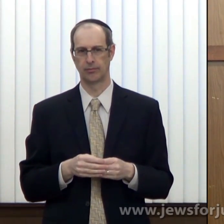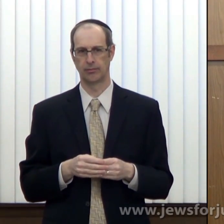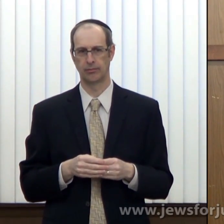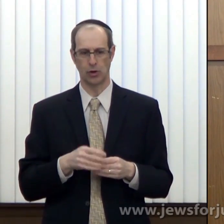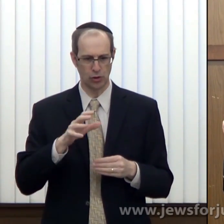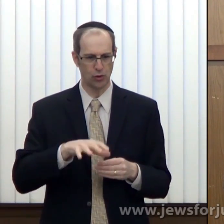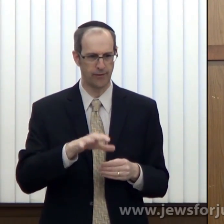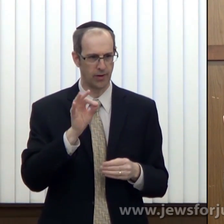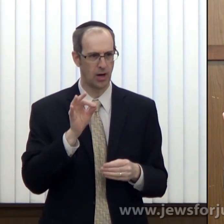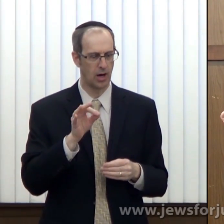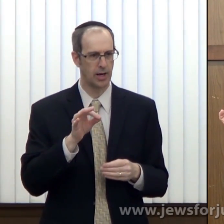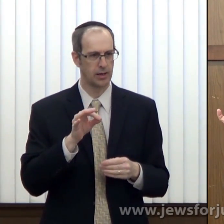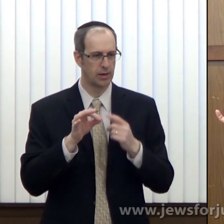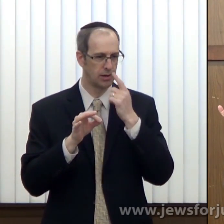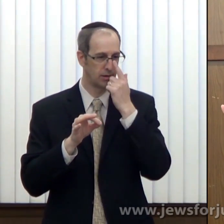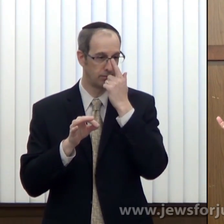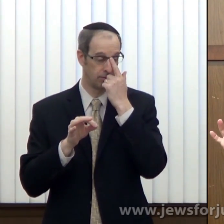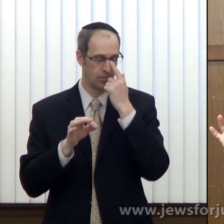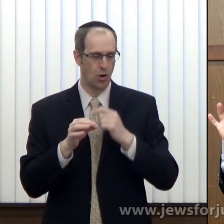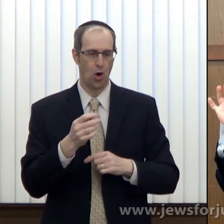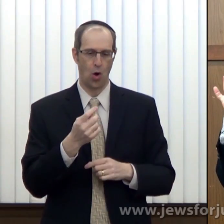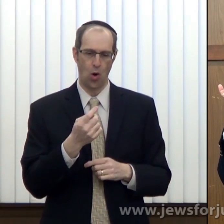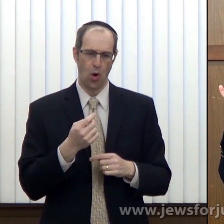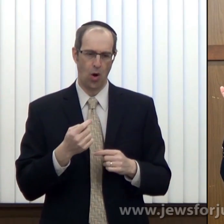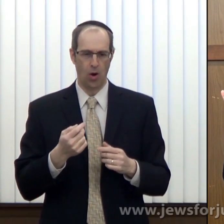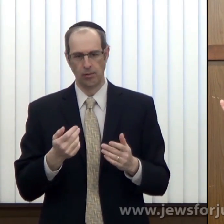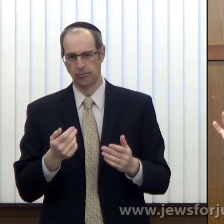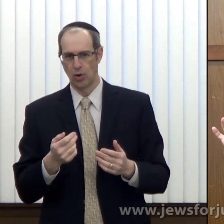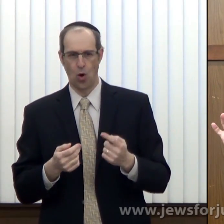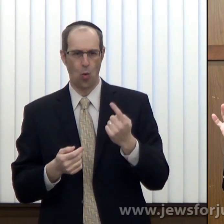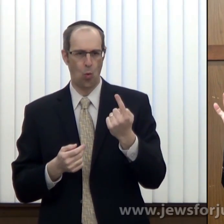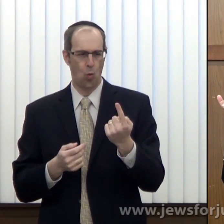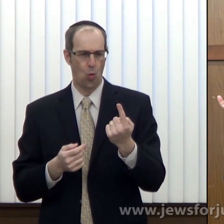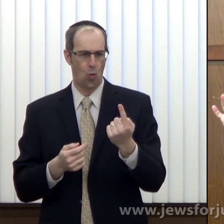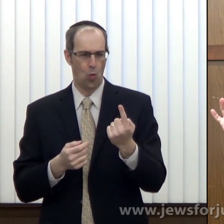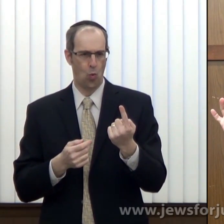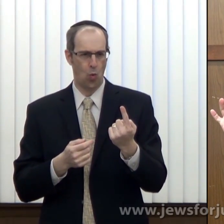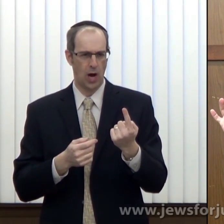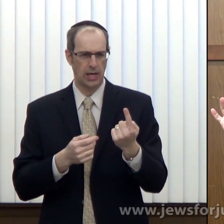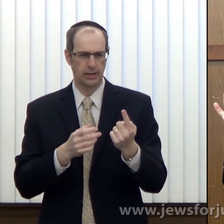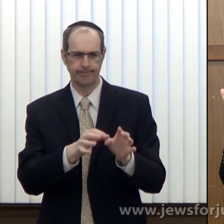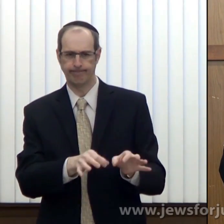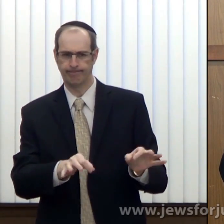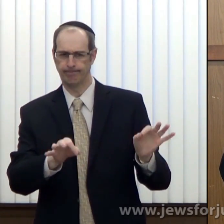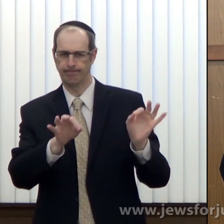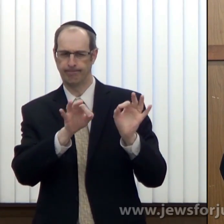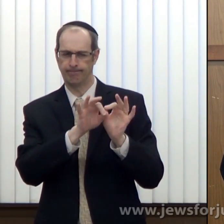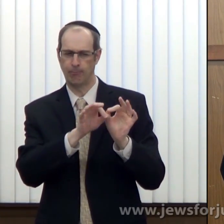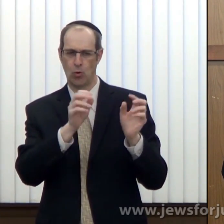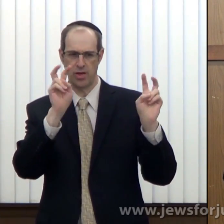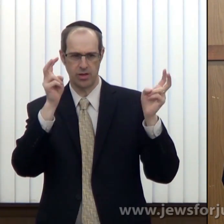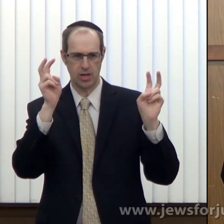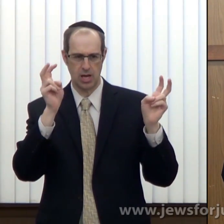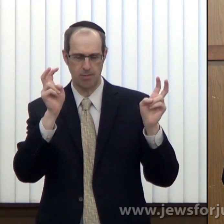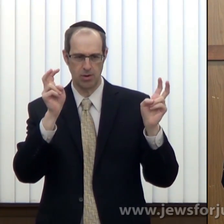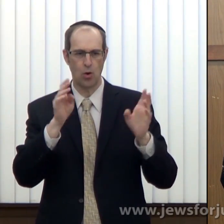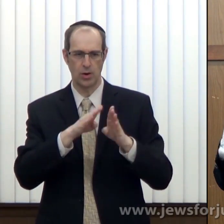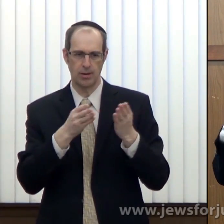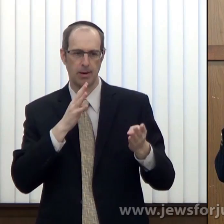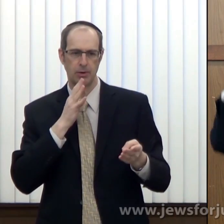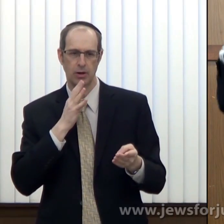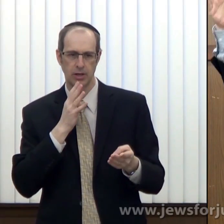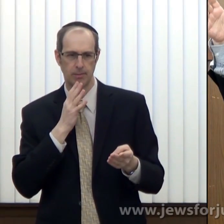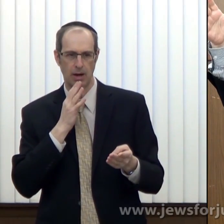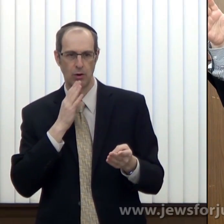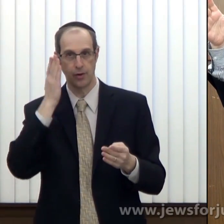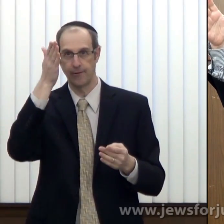you'll find there is one primary theme when the Bible speaks